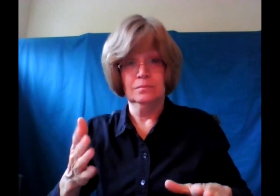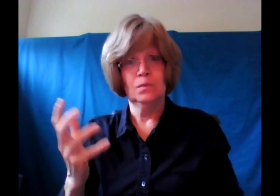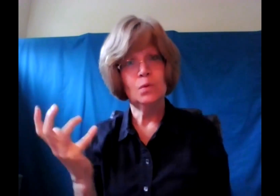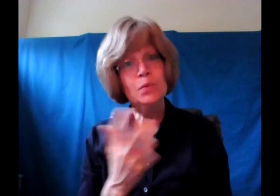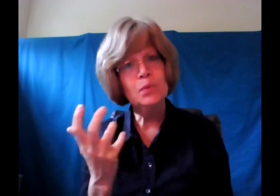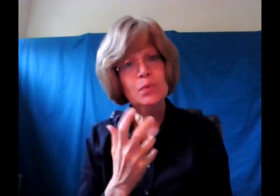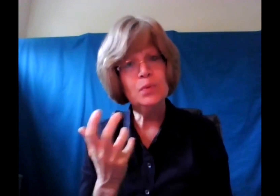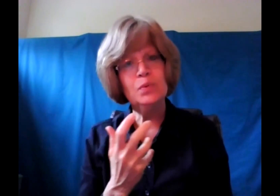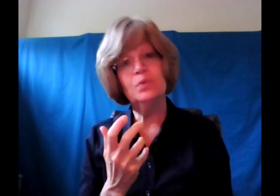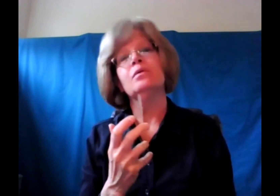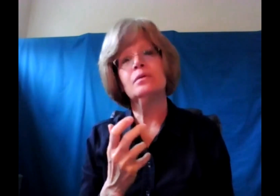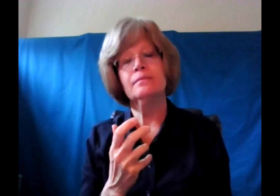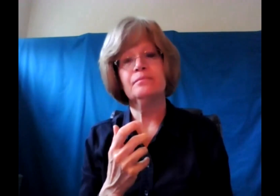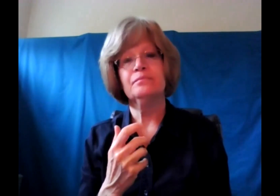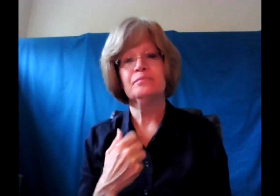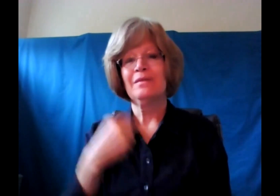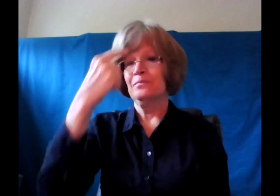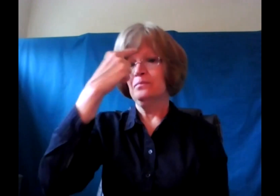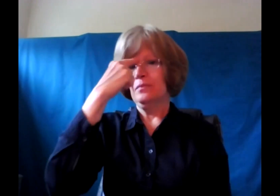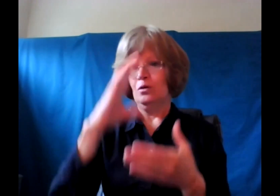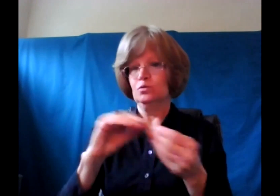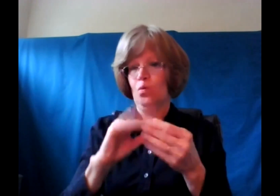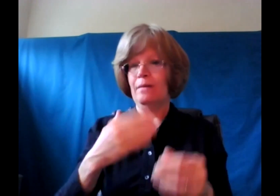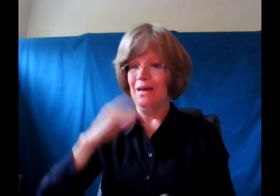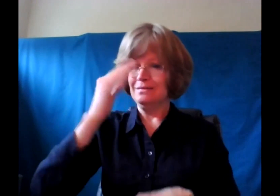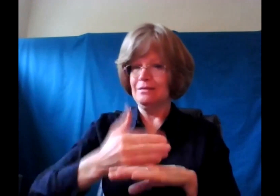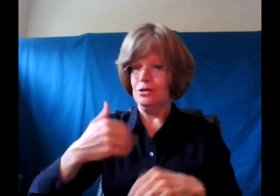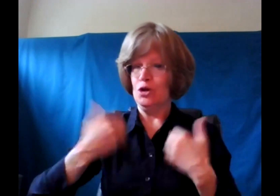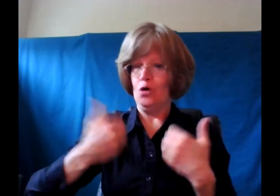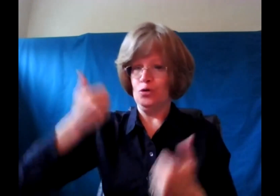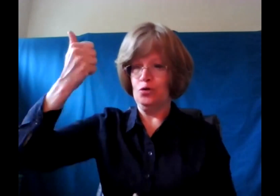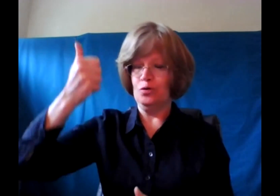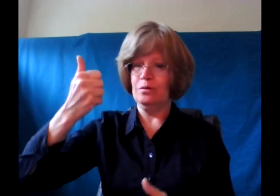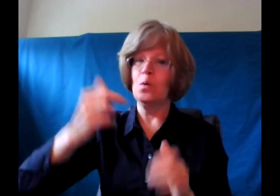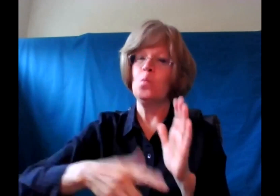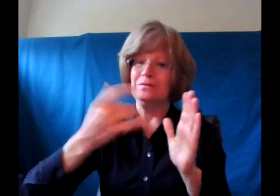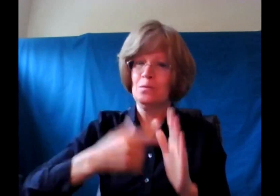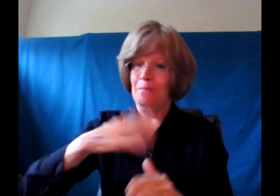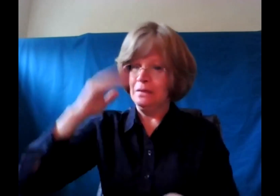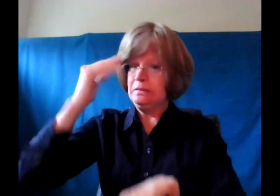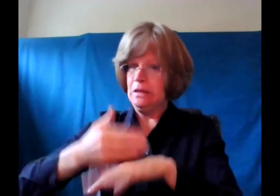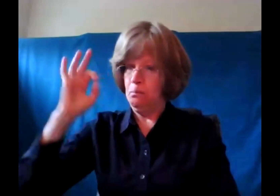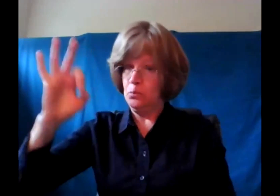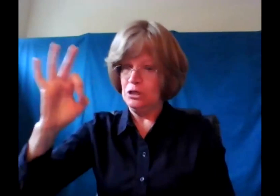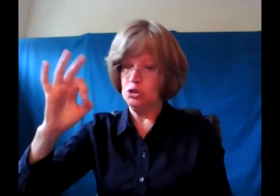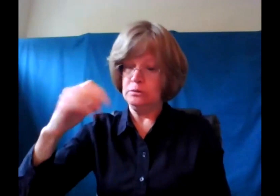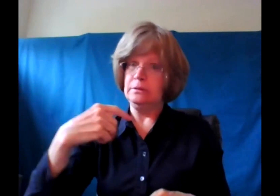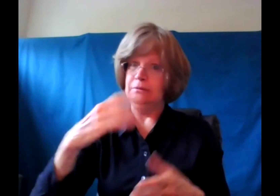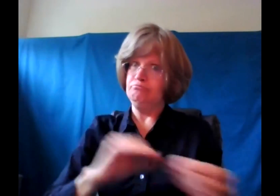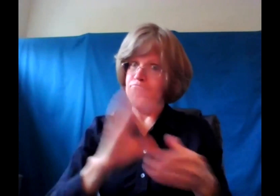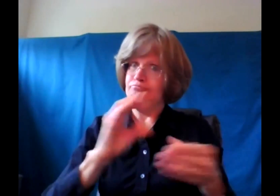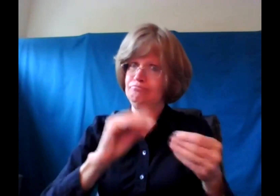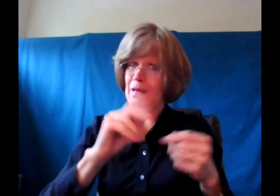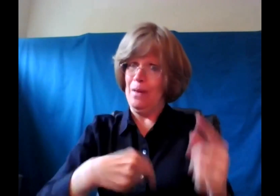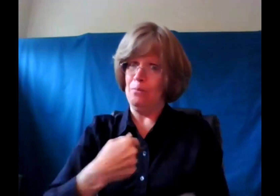Wow. You know, I thought of a story when my son was younger, and, you know, every now and then when he's preaching, he gives a story about me.